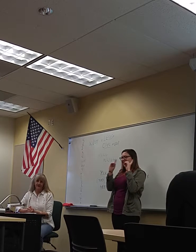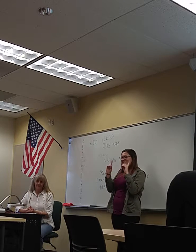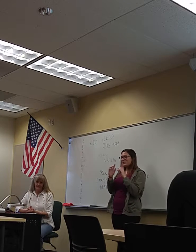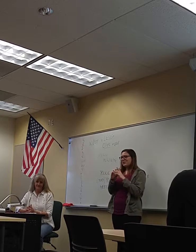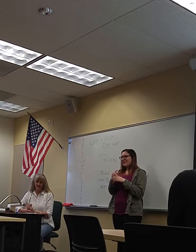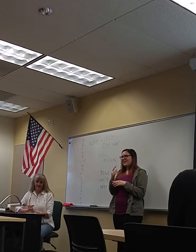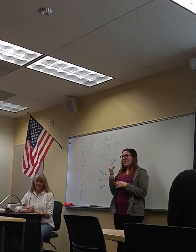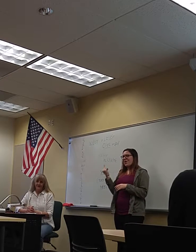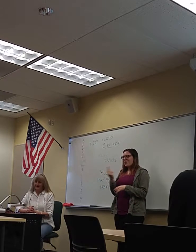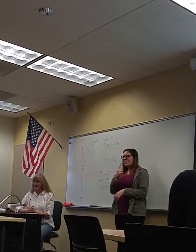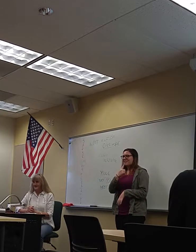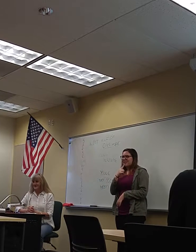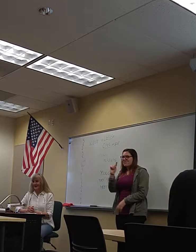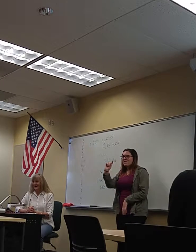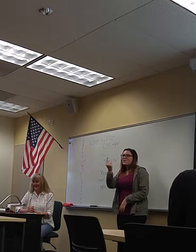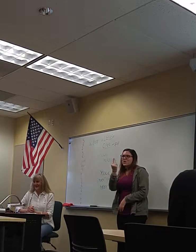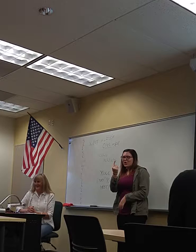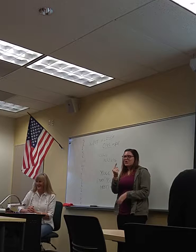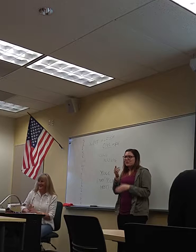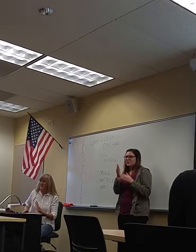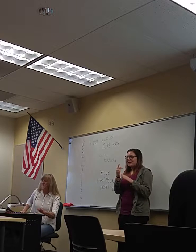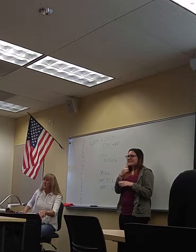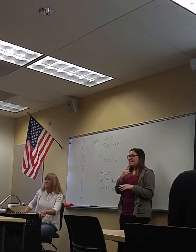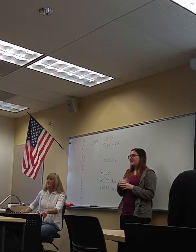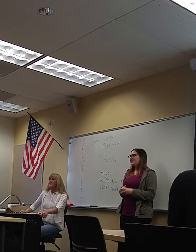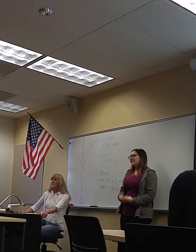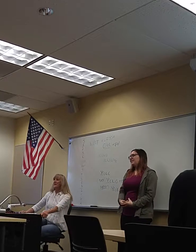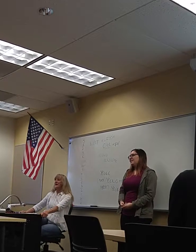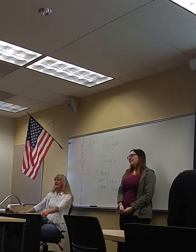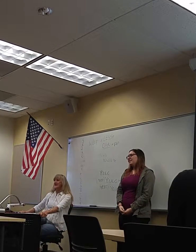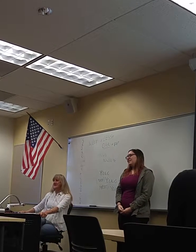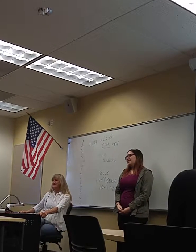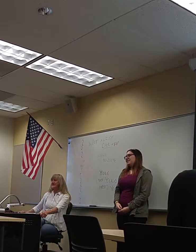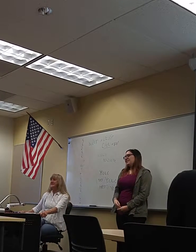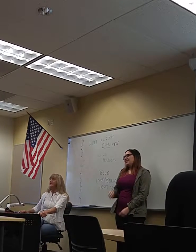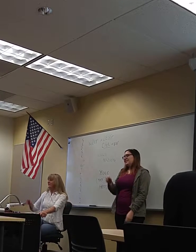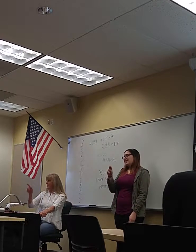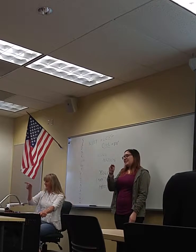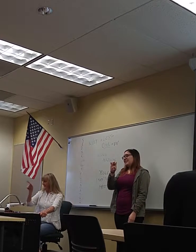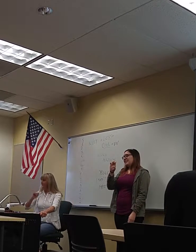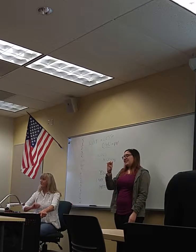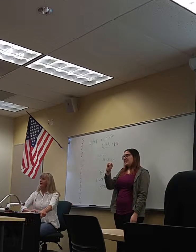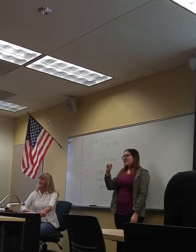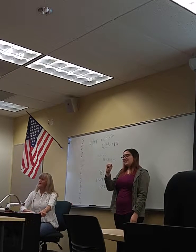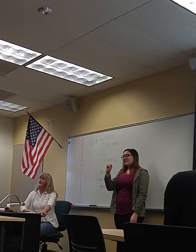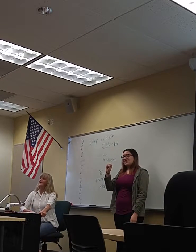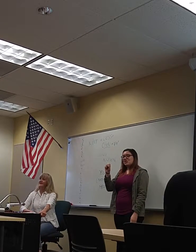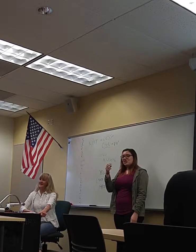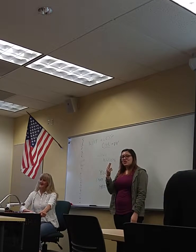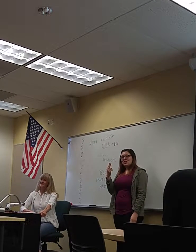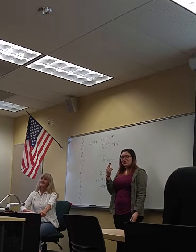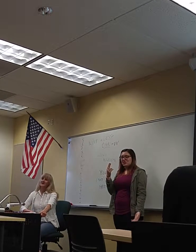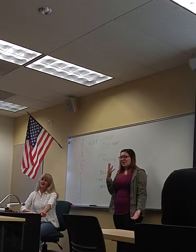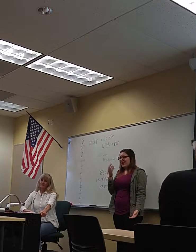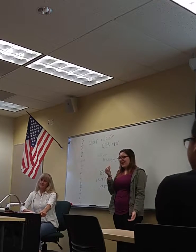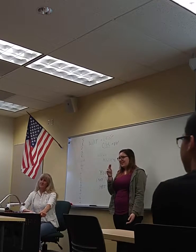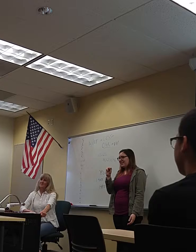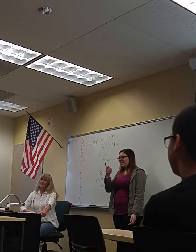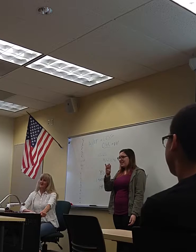pronunciation. All right, you're right. All right. Niche and niche, very good, yeah. I always say niche.